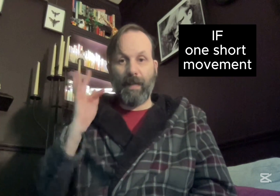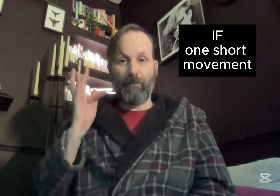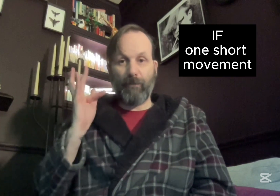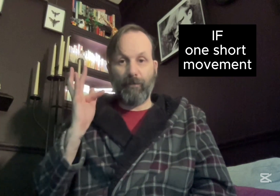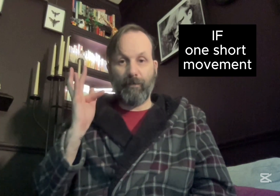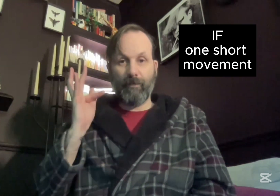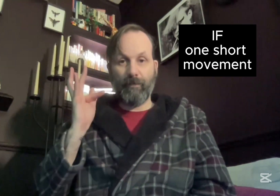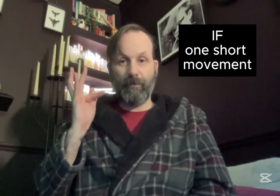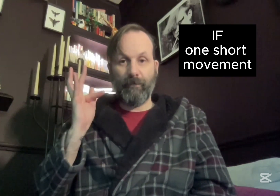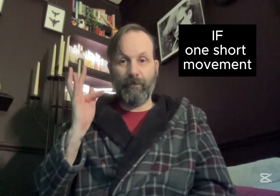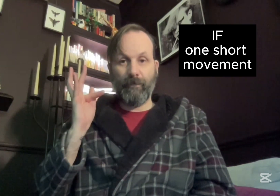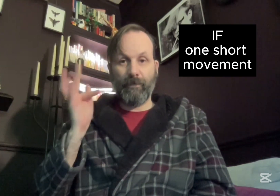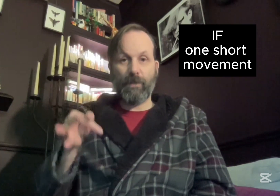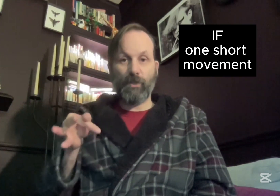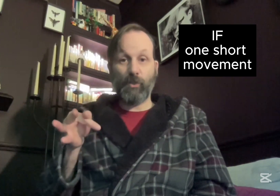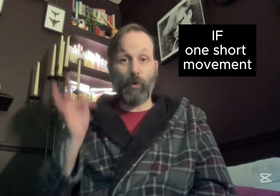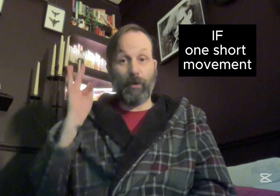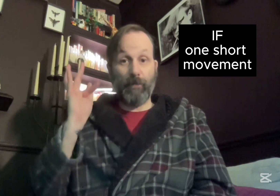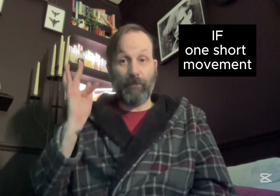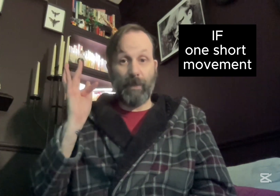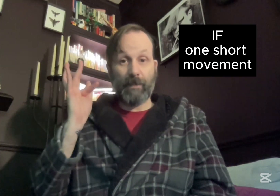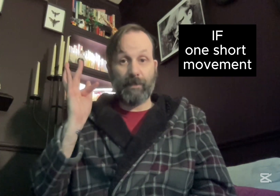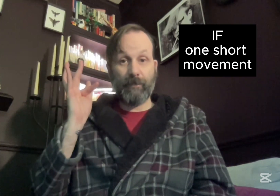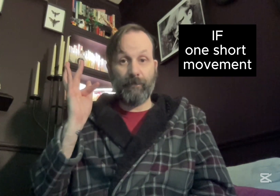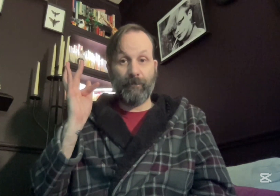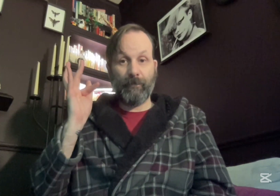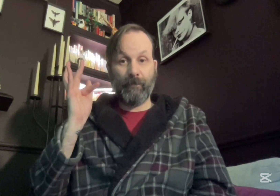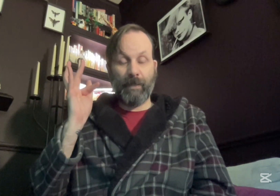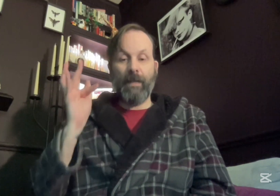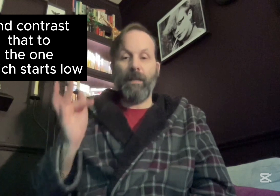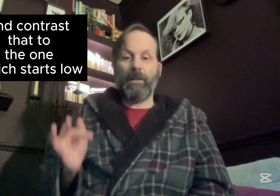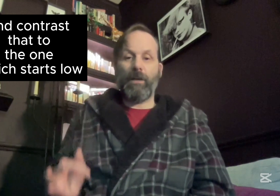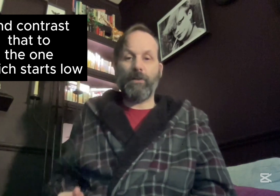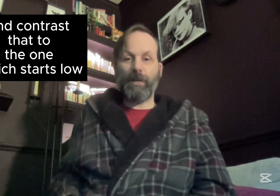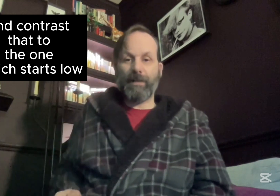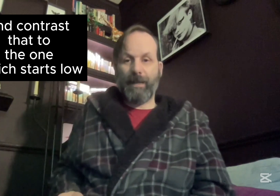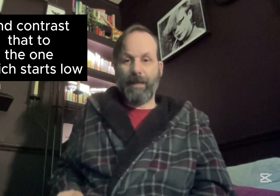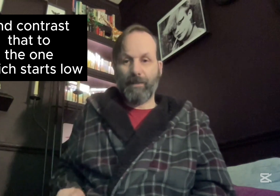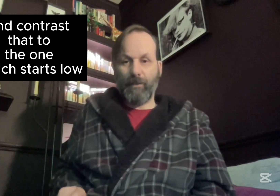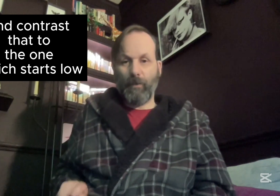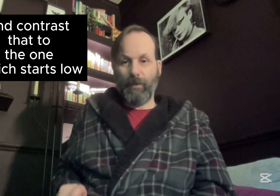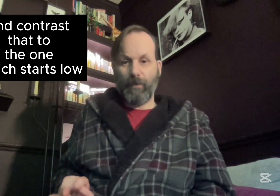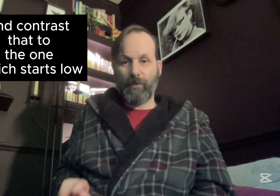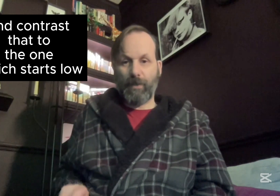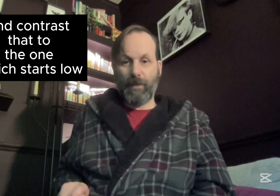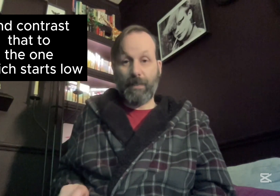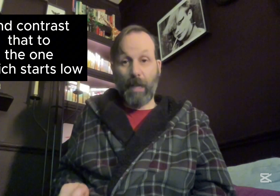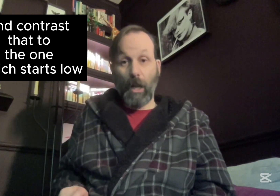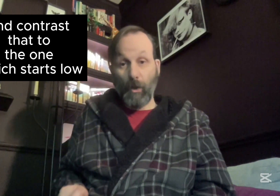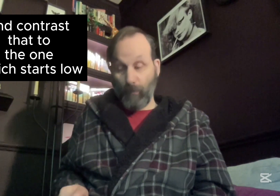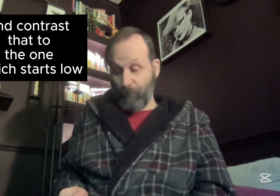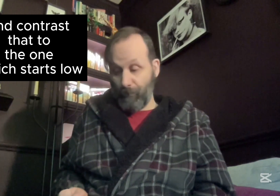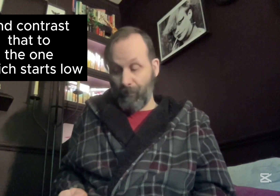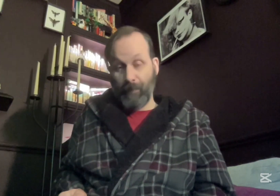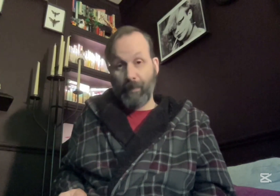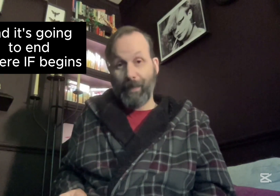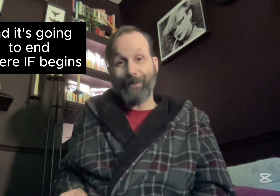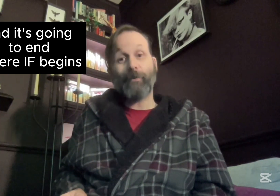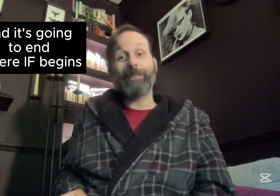If. The short movement. And contrast that to the one which starts low, and it's going